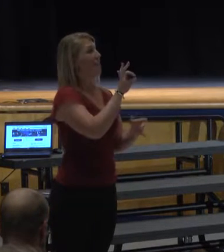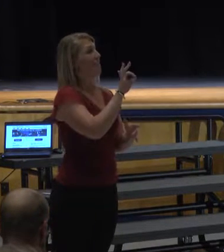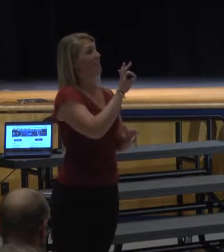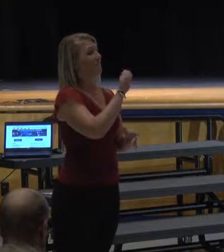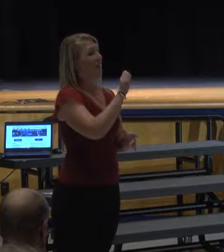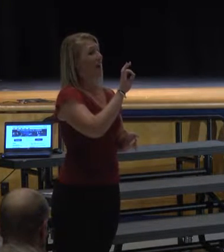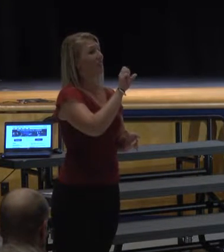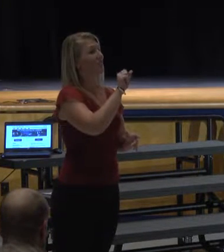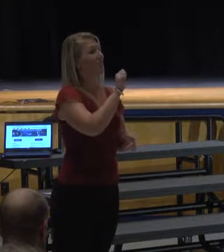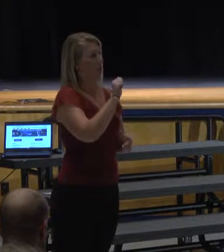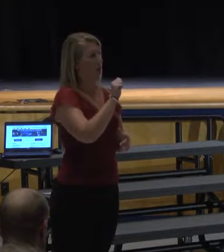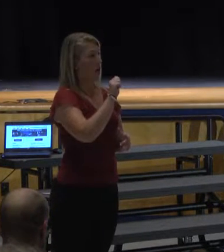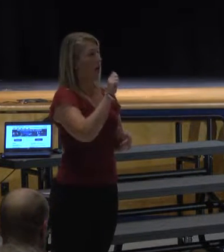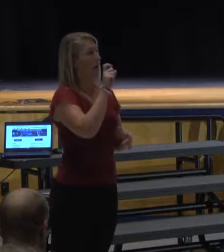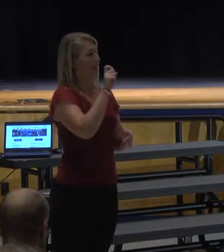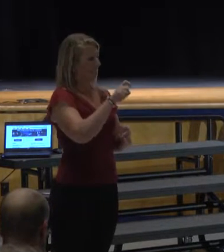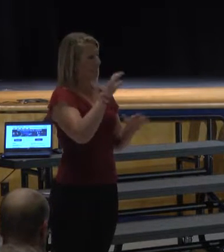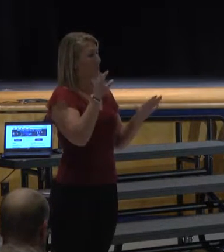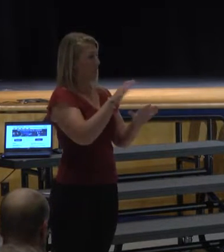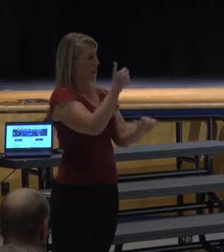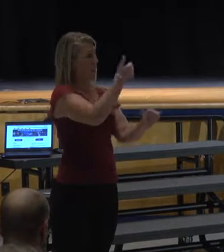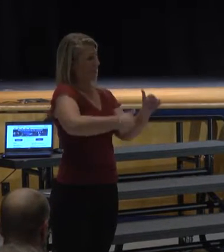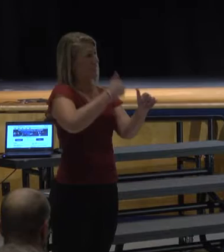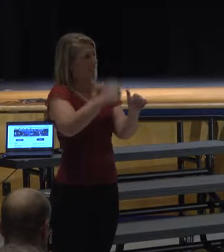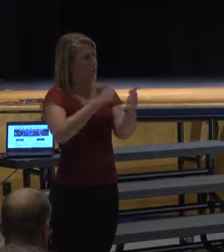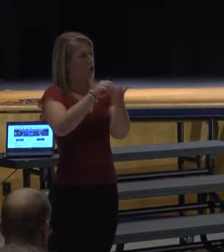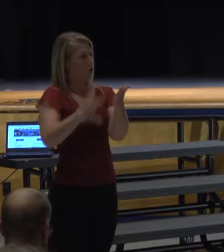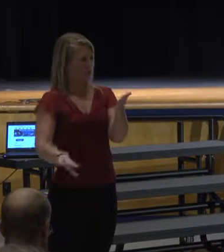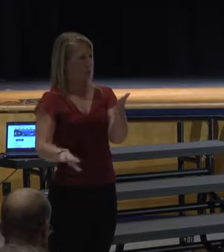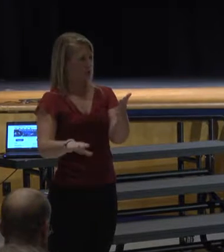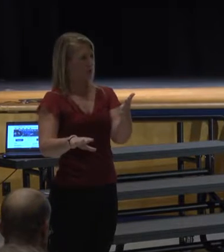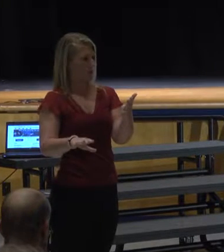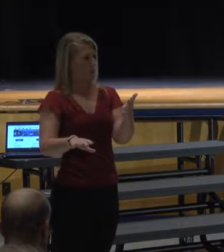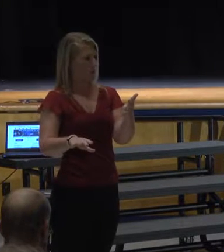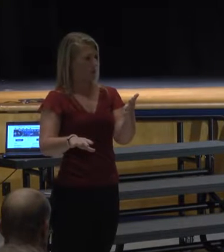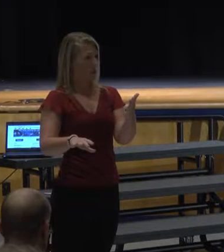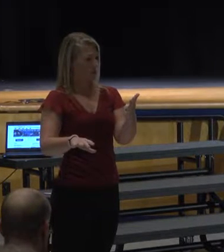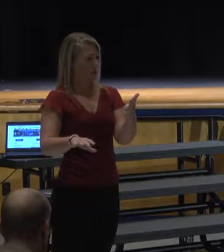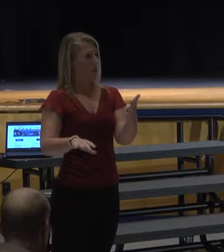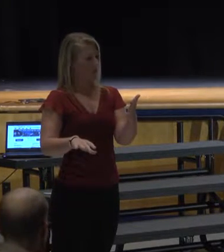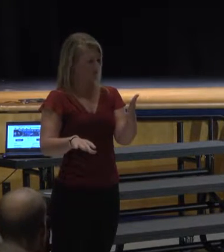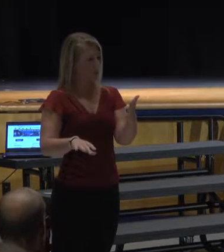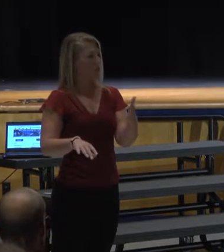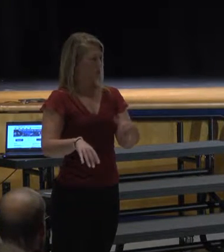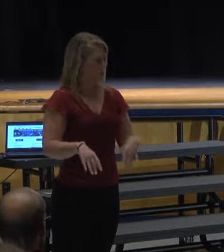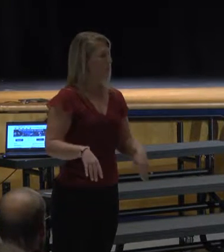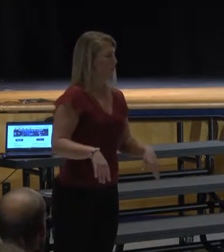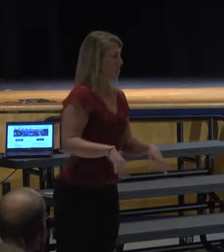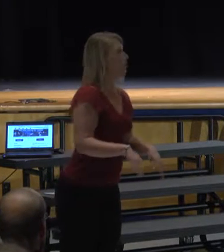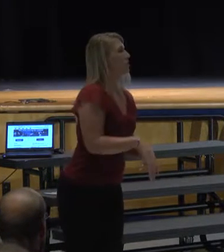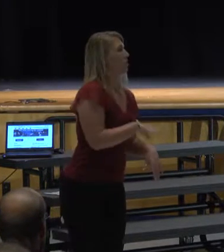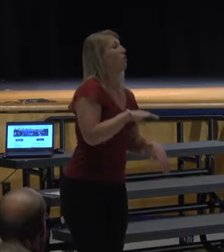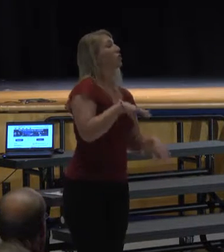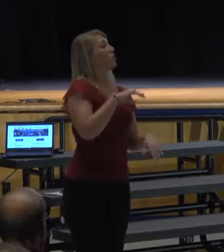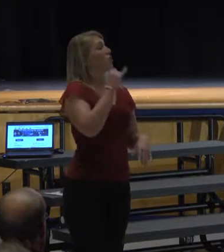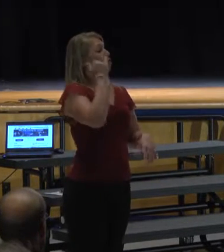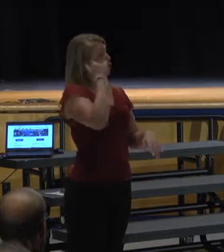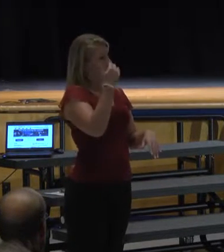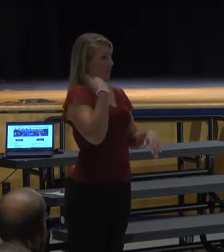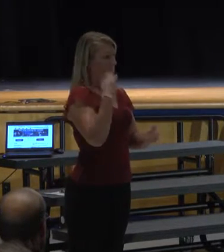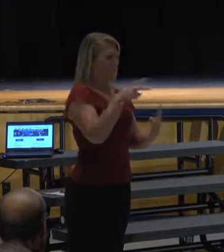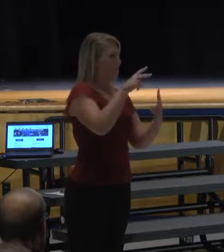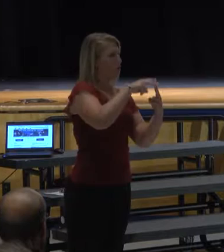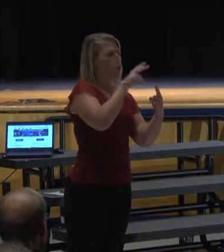student. So the government considers the FAFSA as the free application for federal student aid belong to the student. So if you have multiple